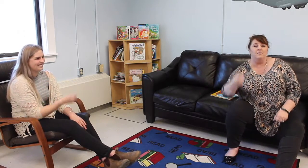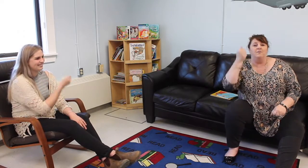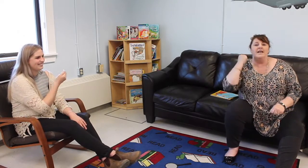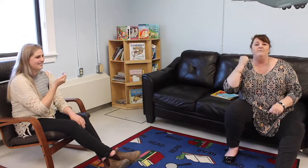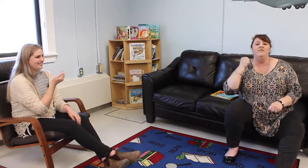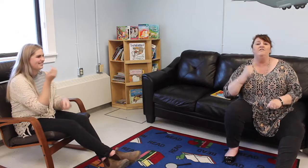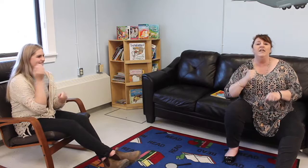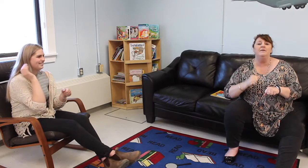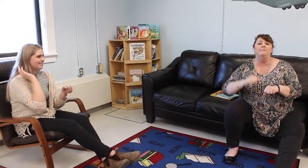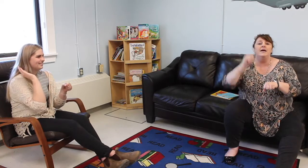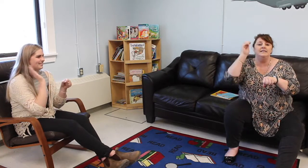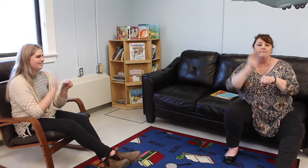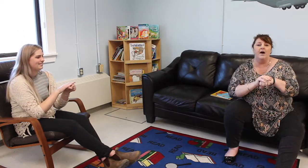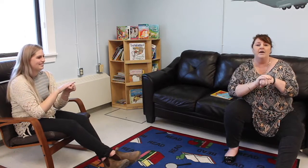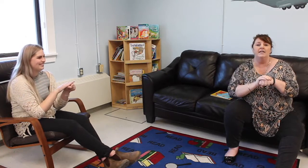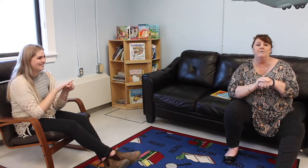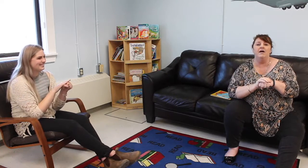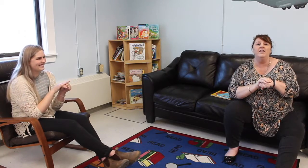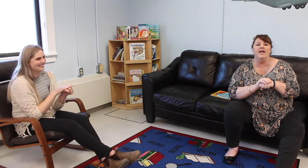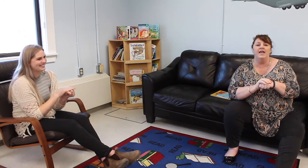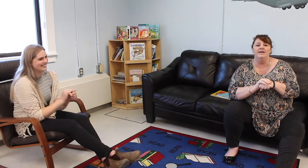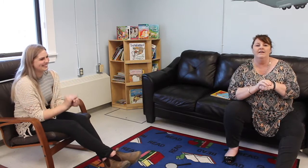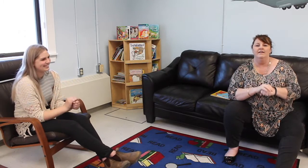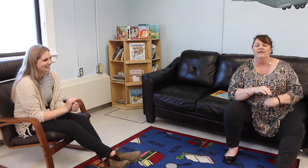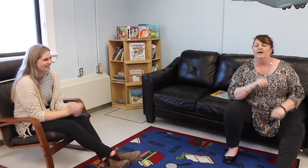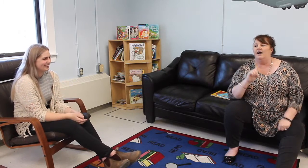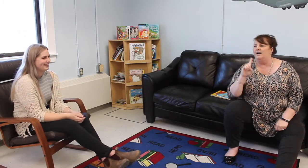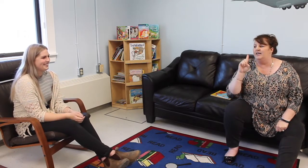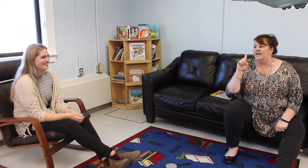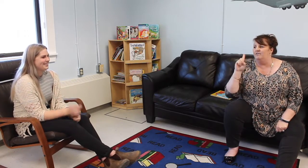scooping up the field mice and bonking them on the head. I'll give you